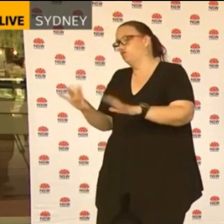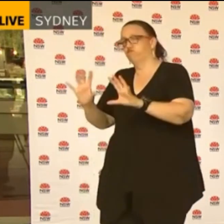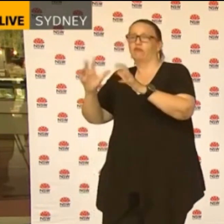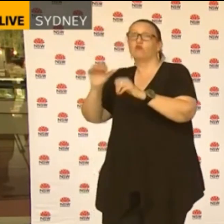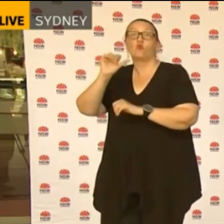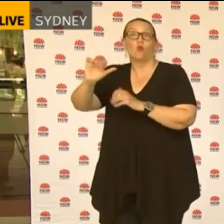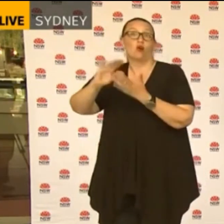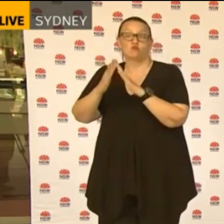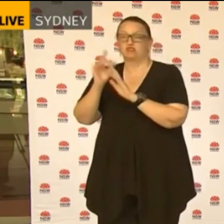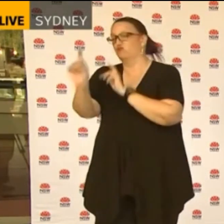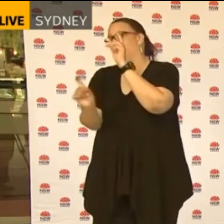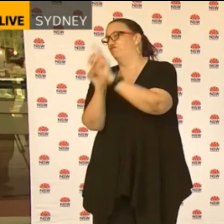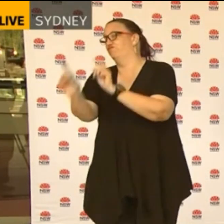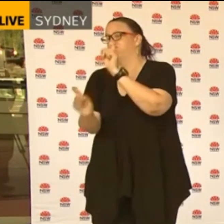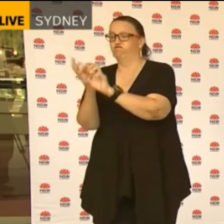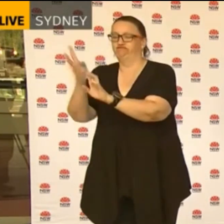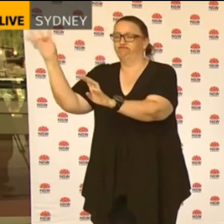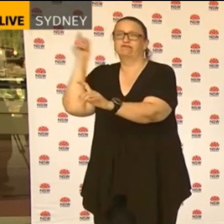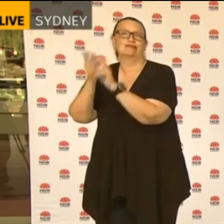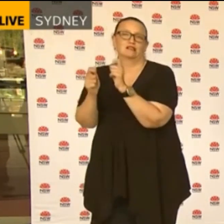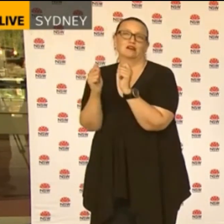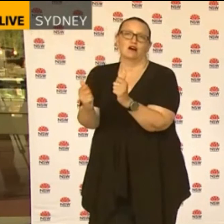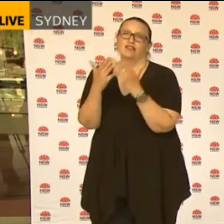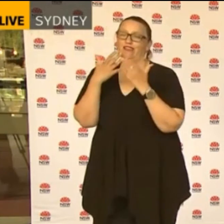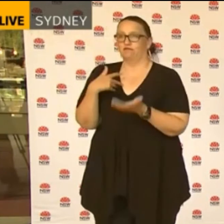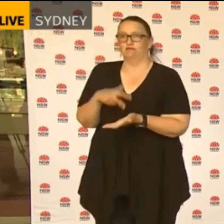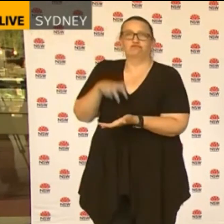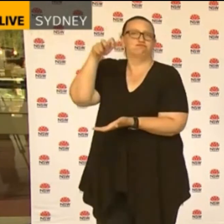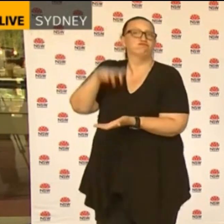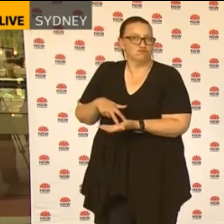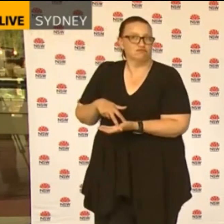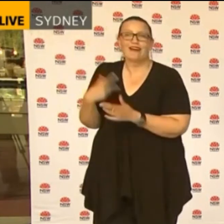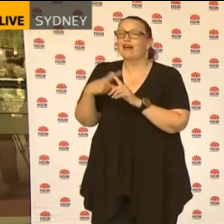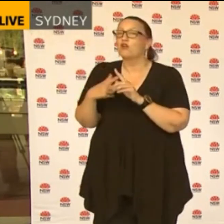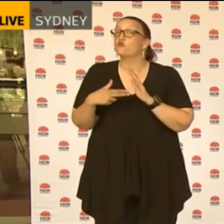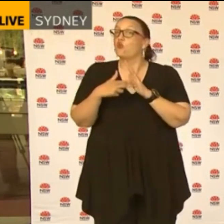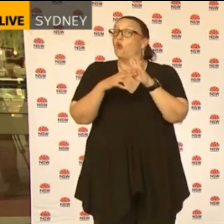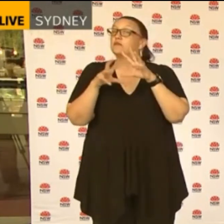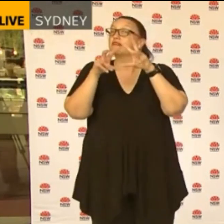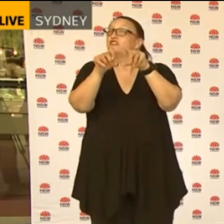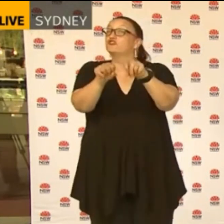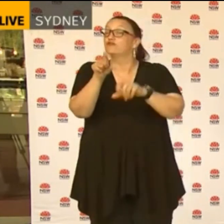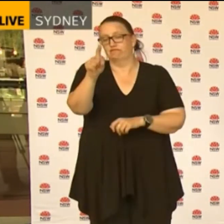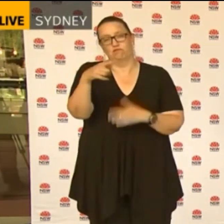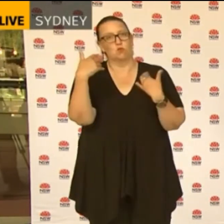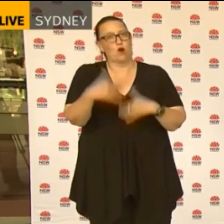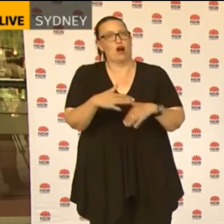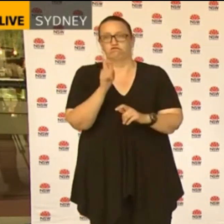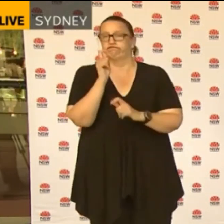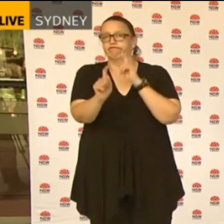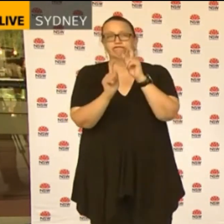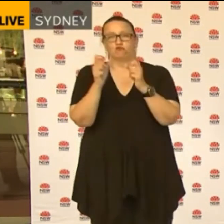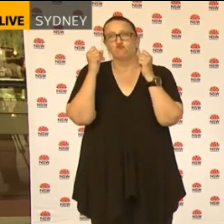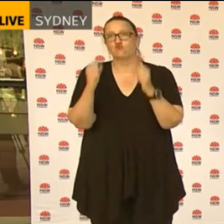need to keep going, but thank you, that really gives me joy. And also the Northern Beaches community continue to come out in force, and that's really